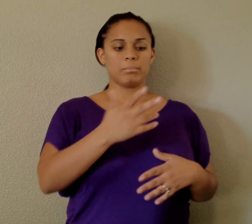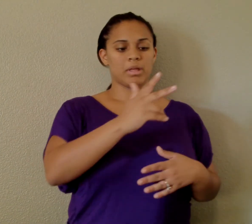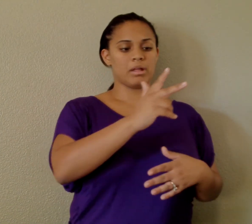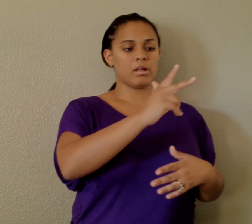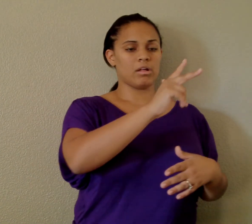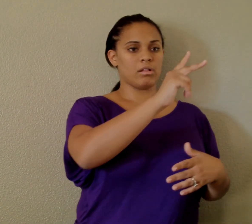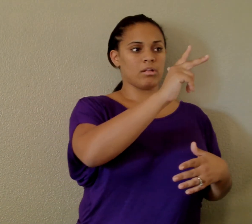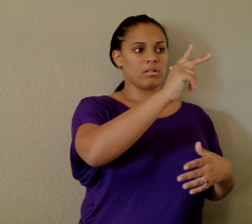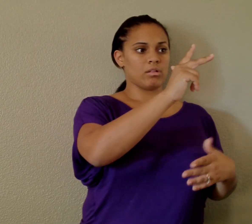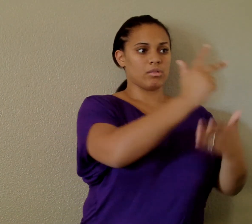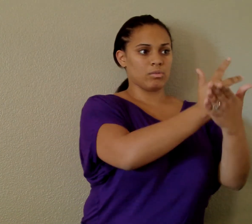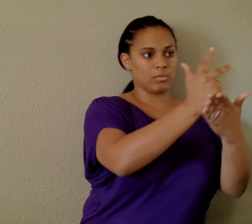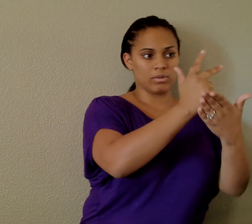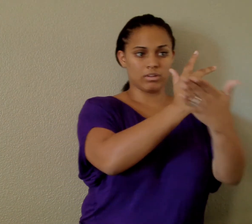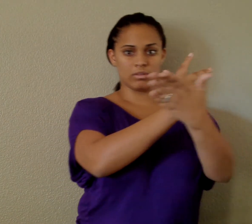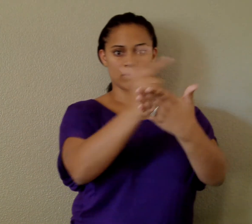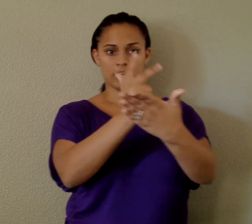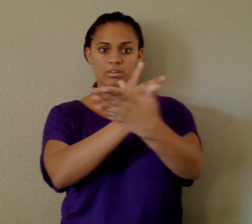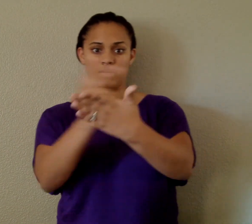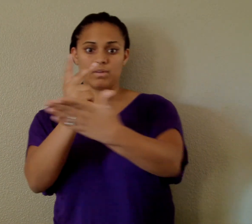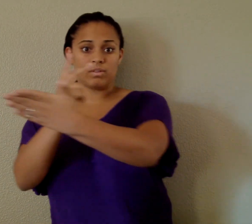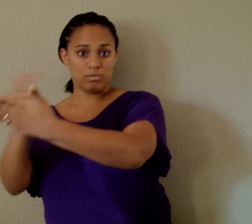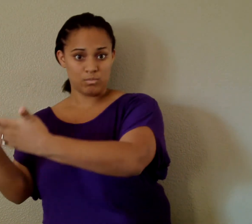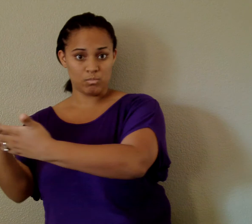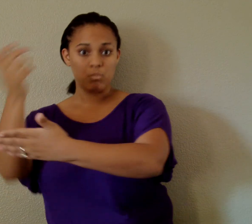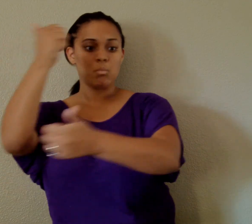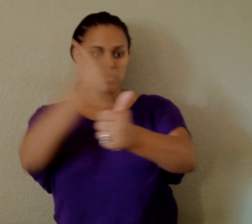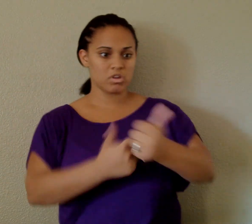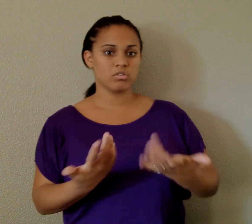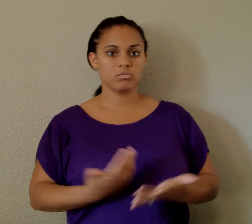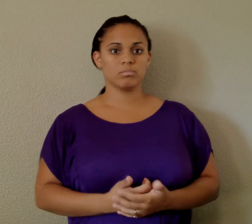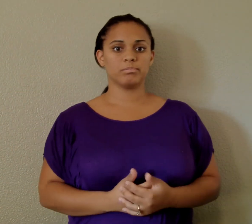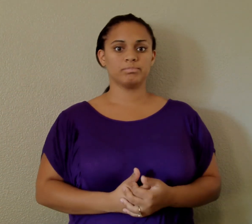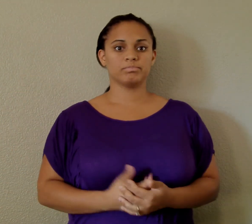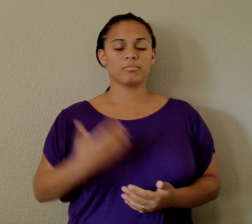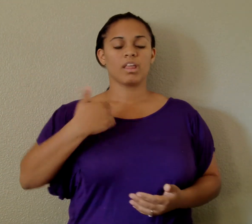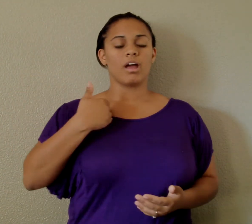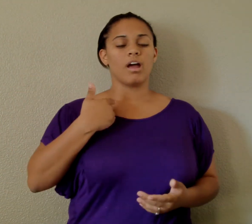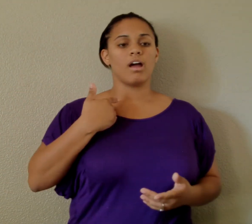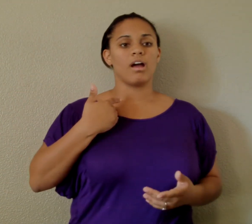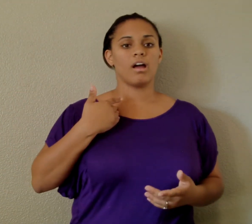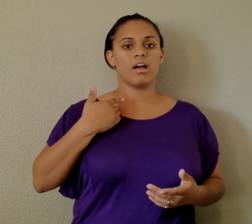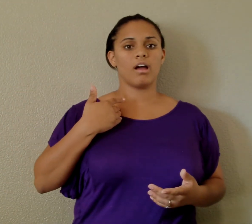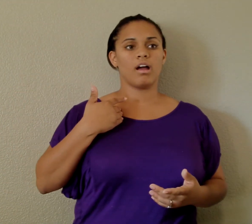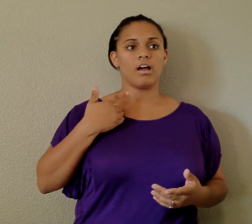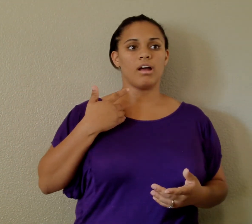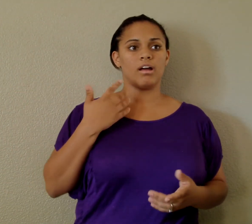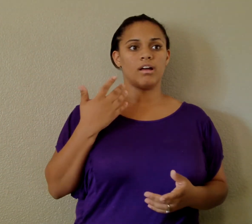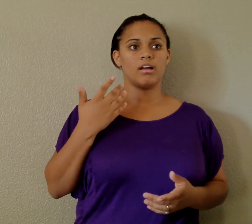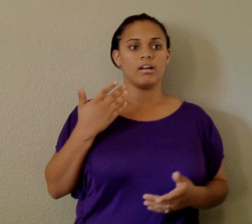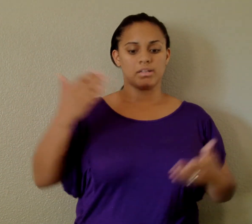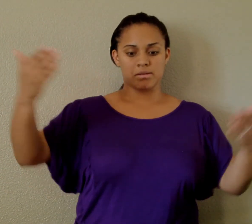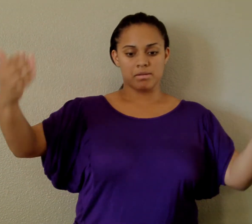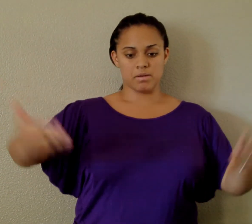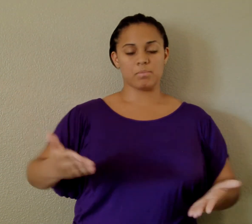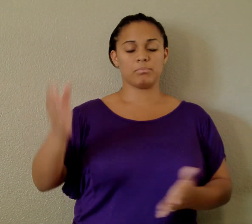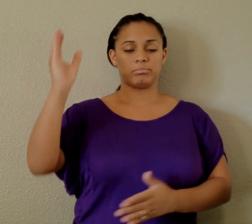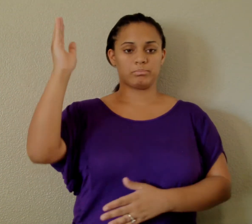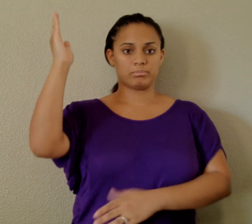guest speaker come to class from each of those areas and do a little mini lecture on some important content that